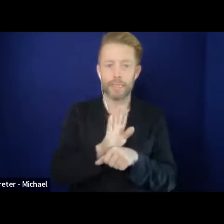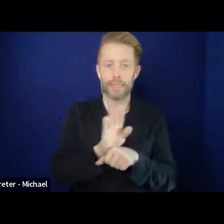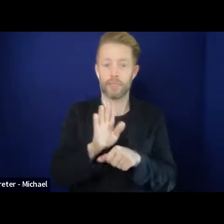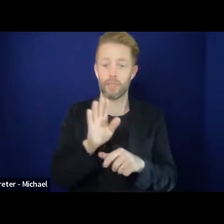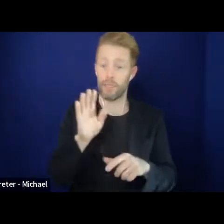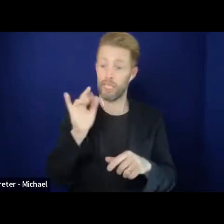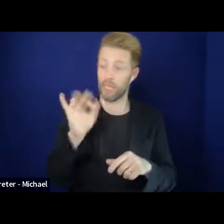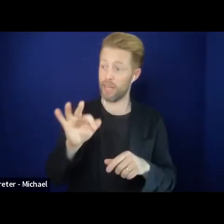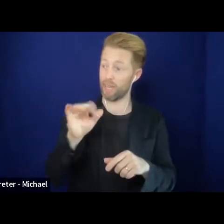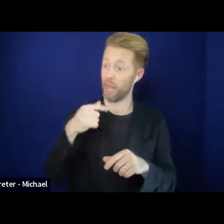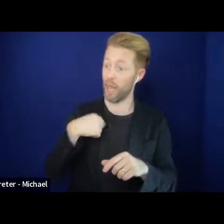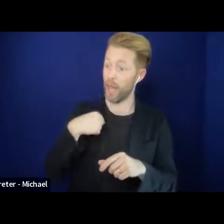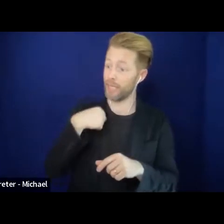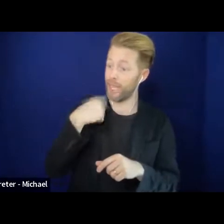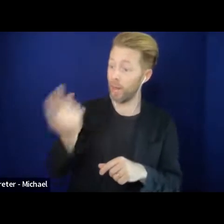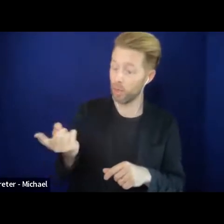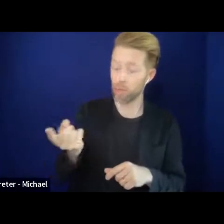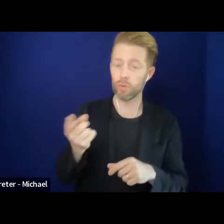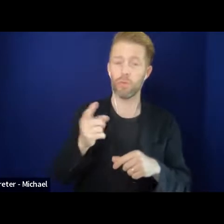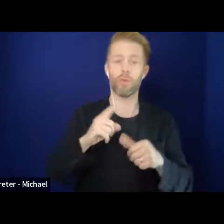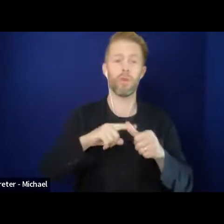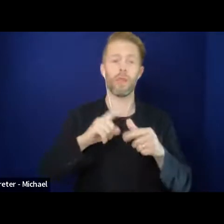that